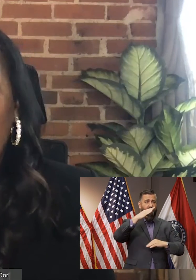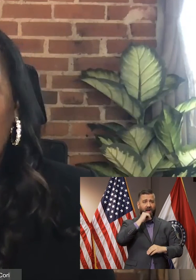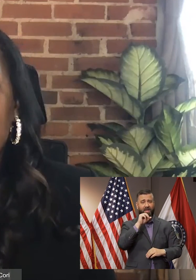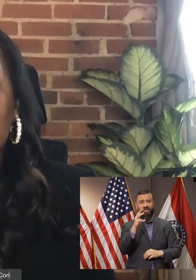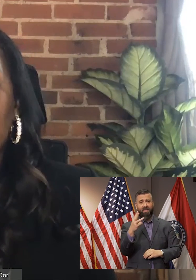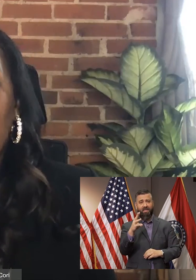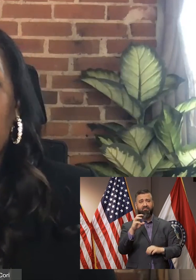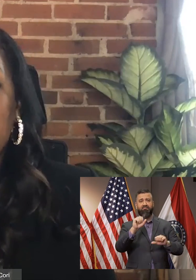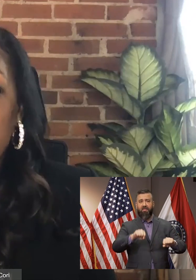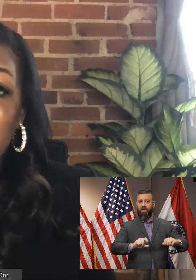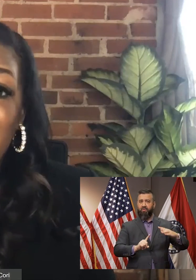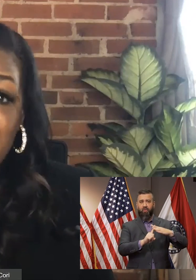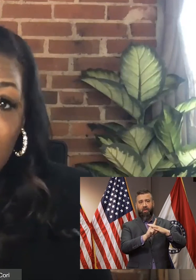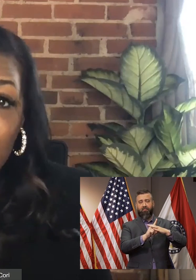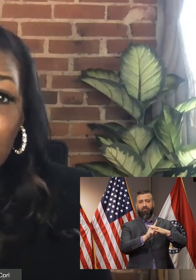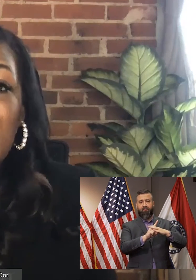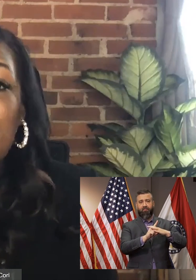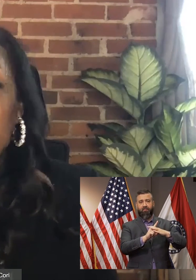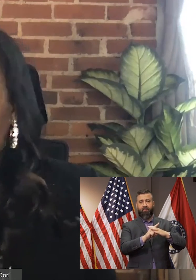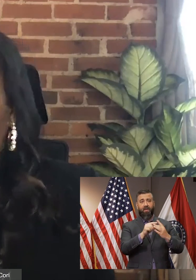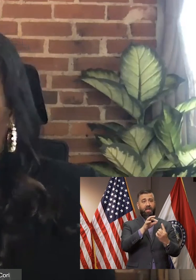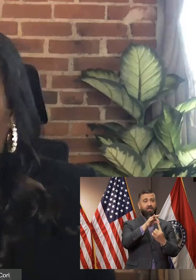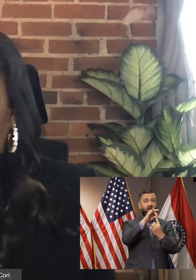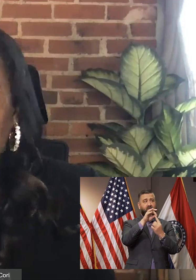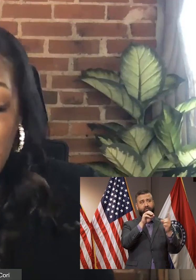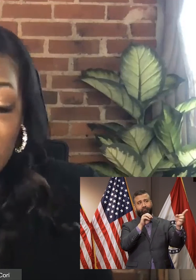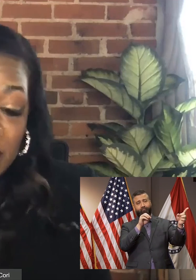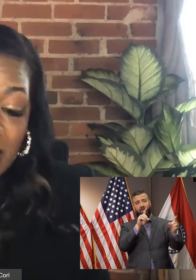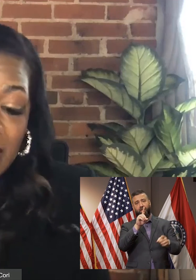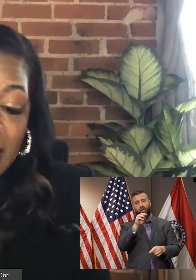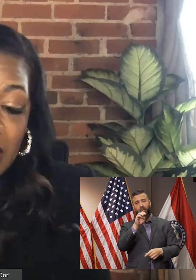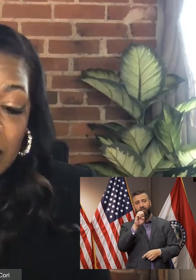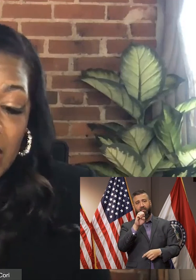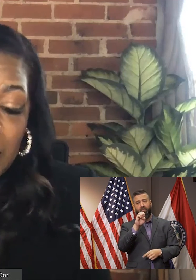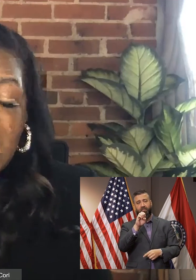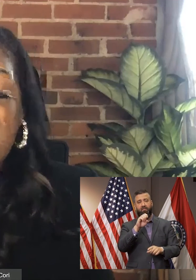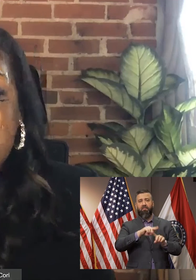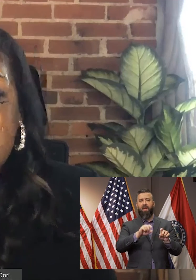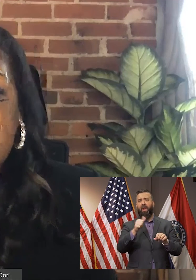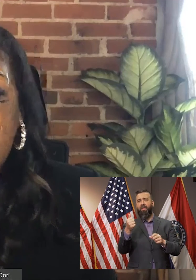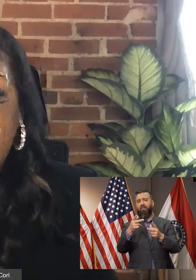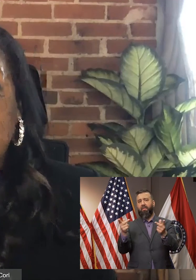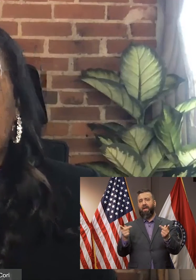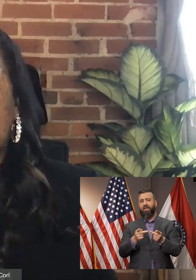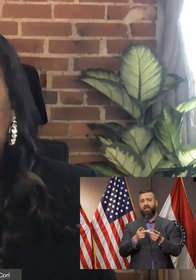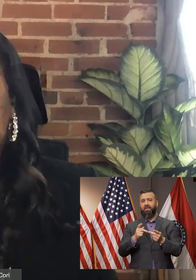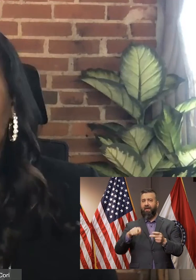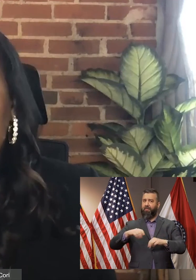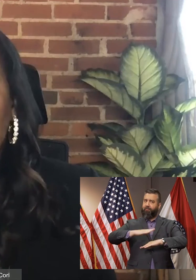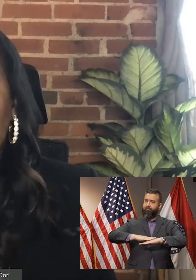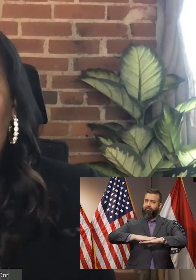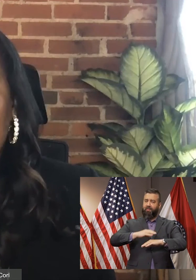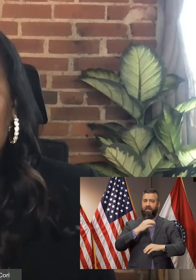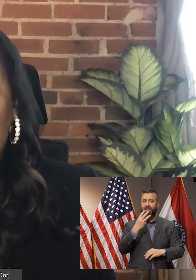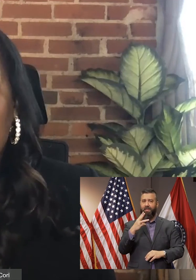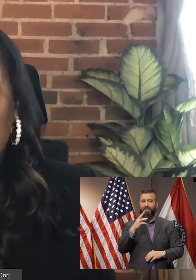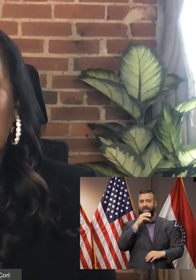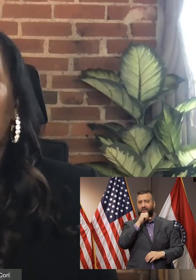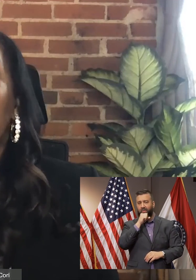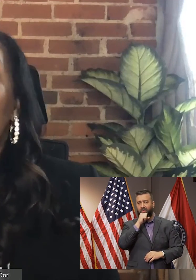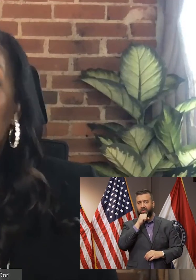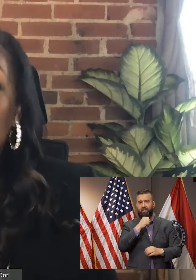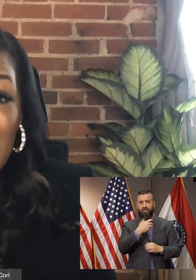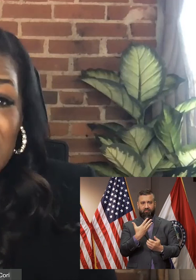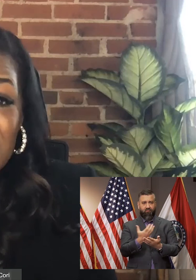show up to, especially at the Dome, but in other places, you have to be at least 16 years old to receive your